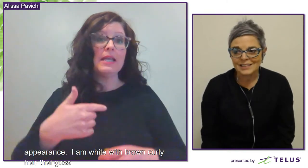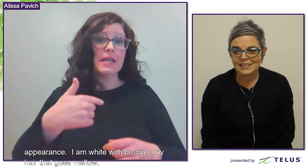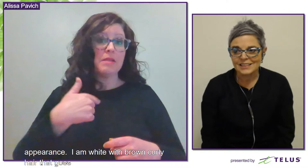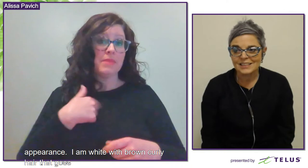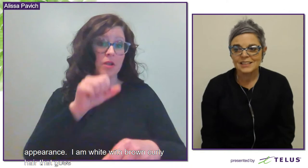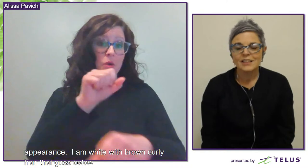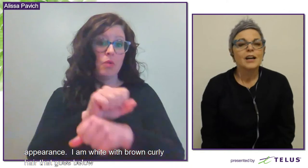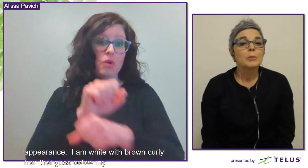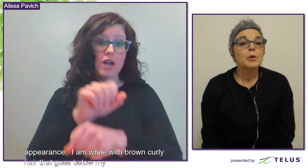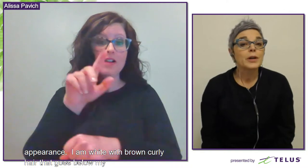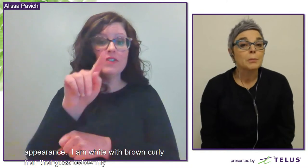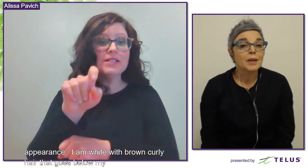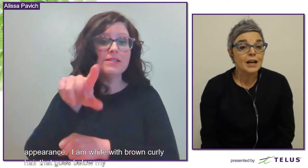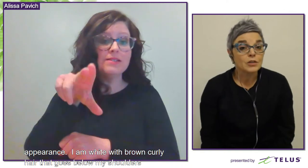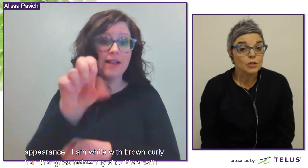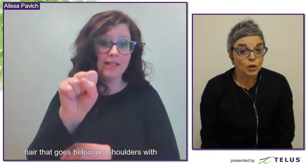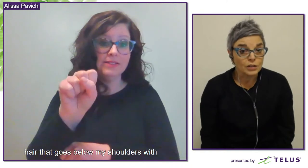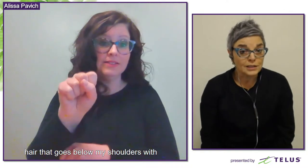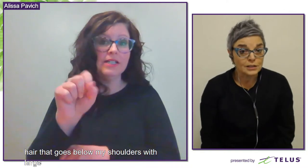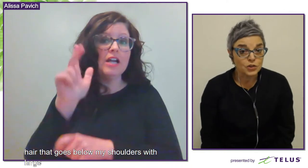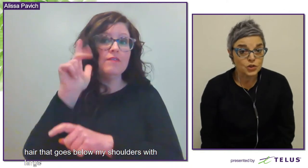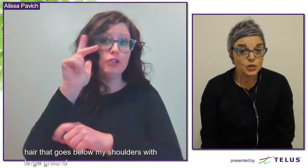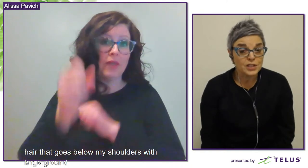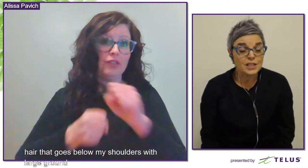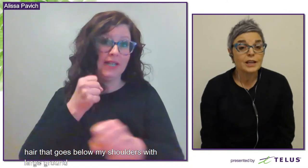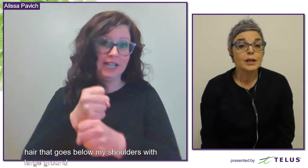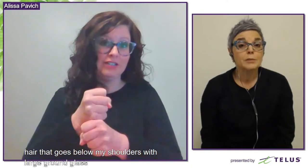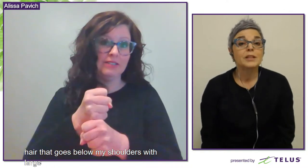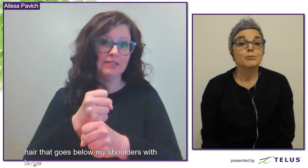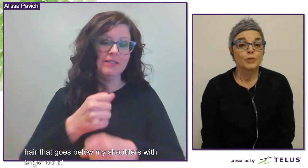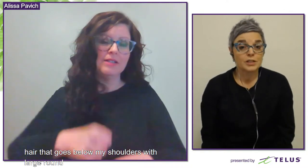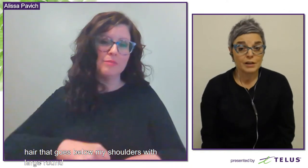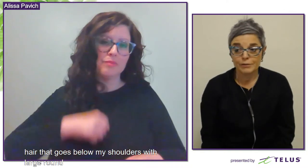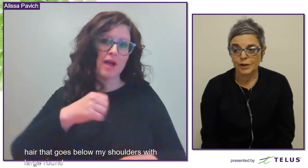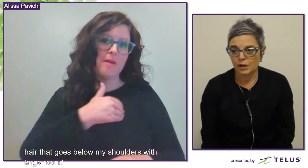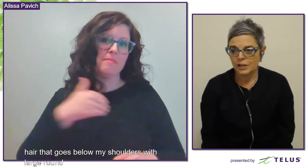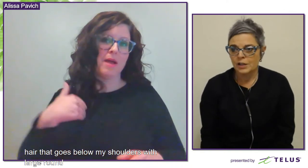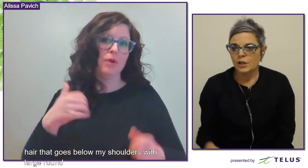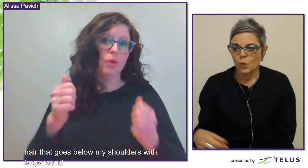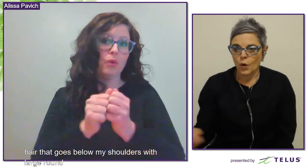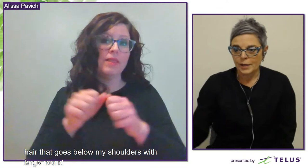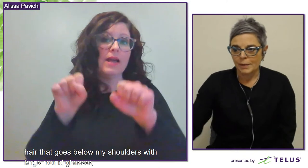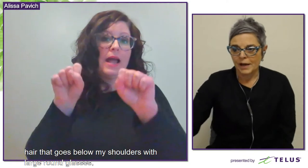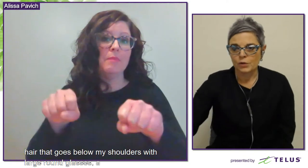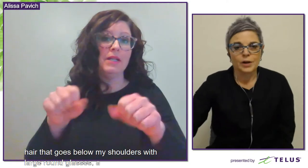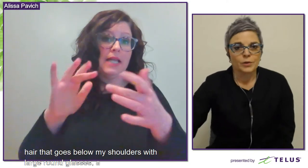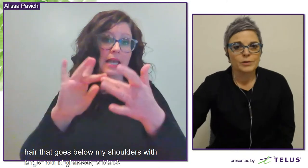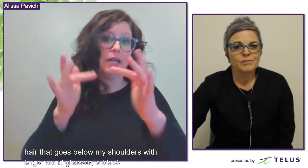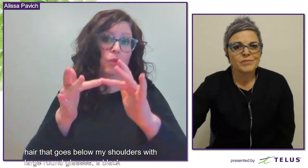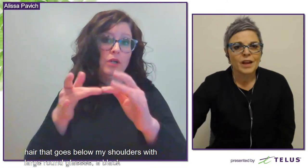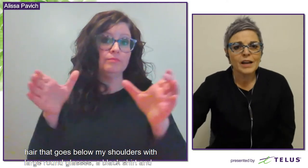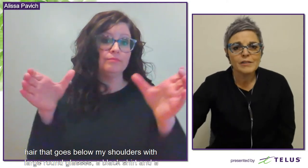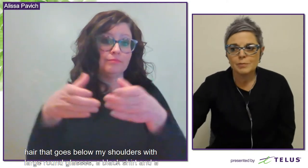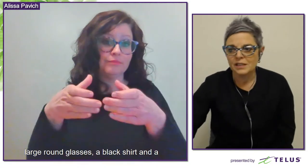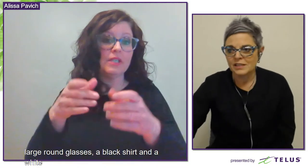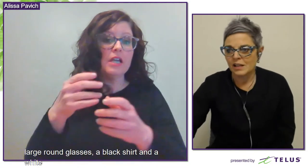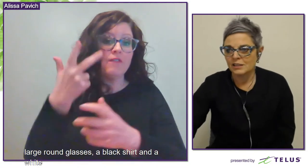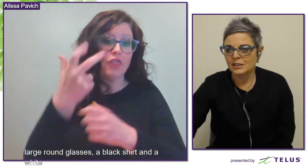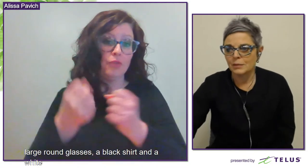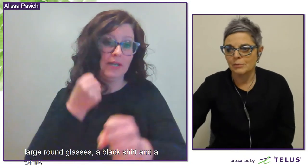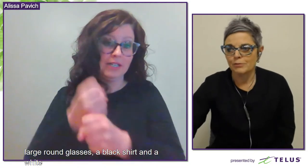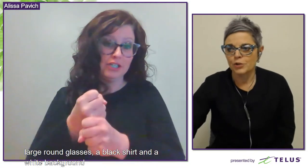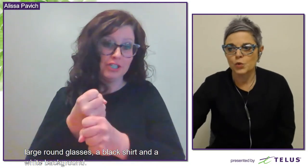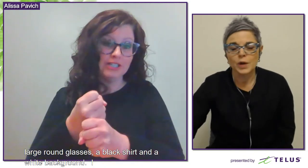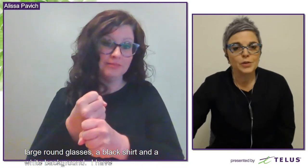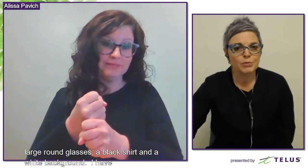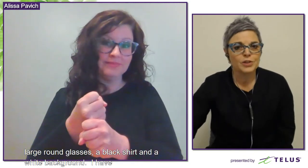round glasses. I'm wearing a black long sleeve shirt, and I'm in front of a white background. I have been a